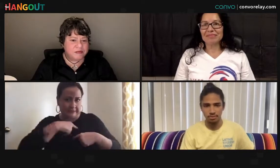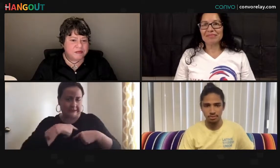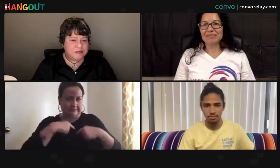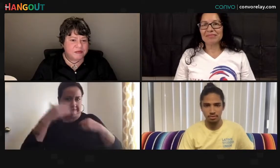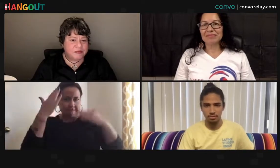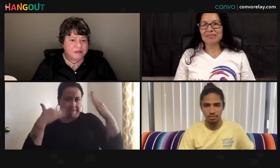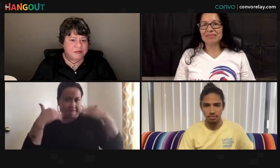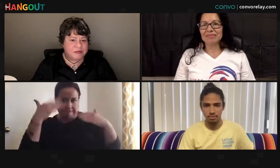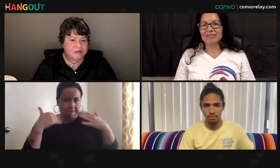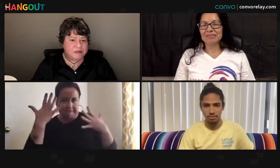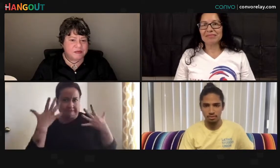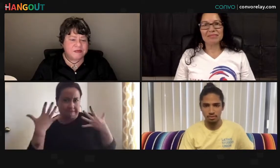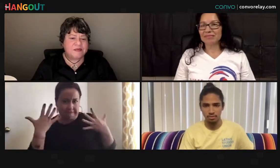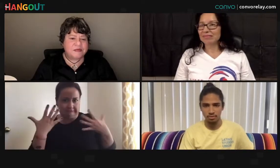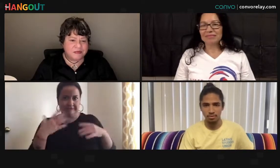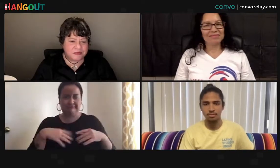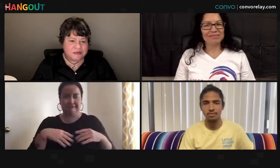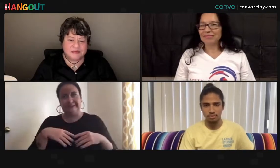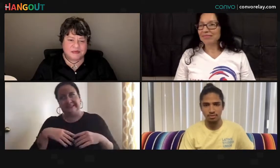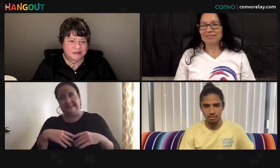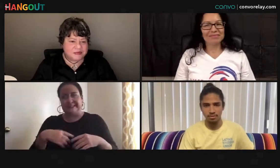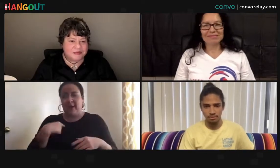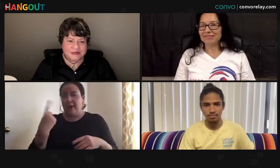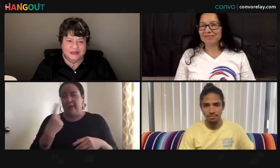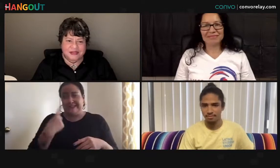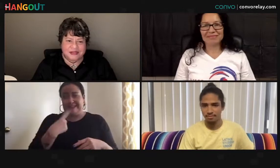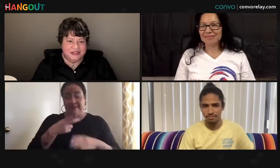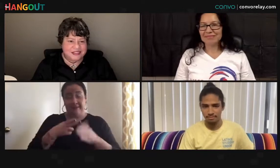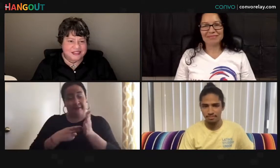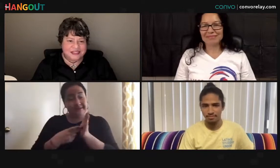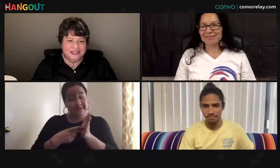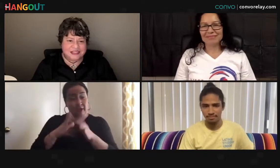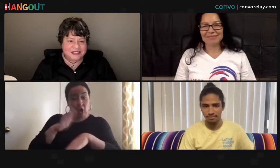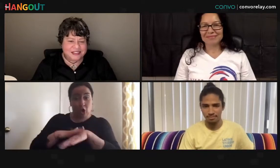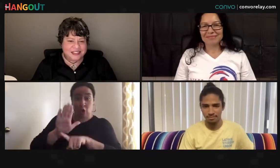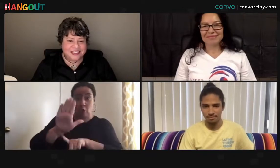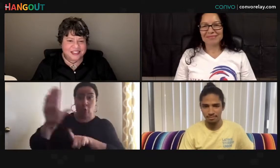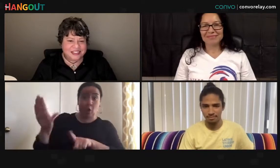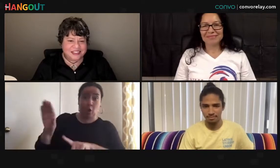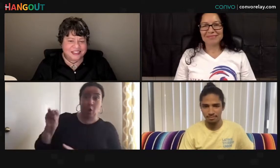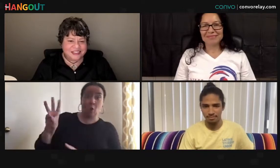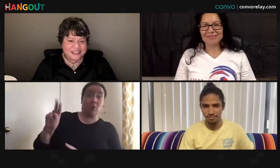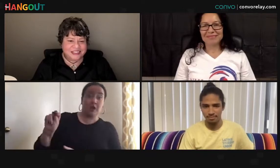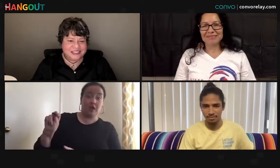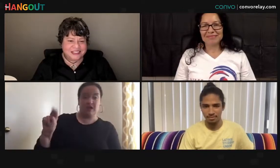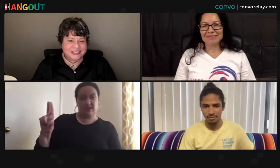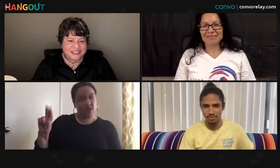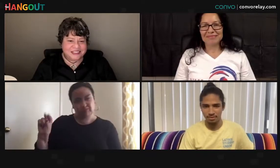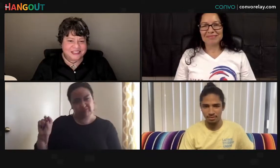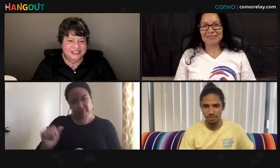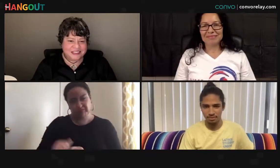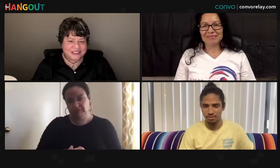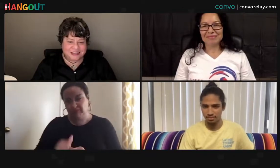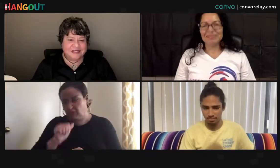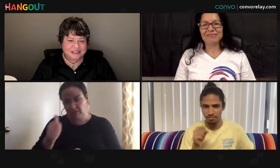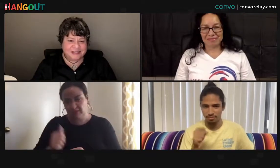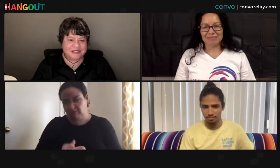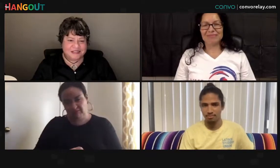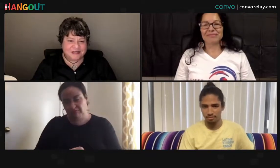white friends, and they ask, "How do you feel if we do dress up in sugar skulls and all of that?" And I say,